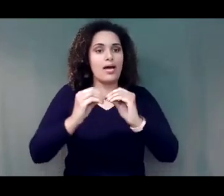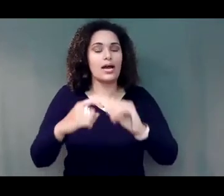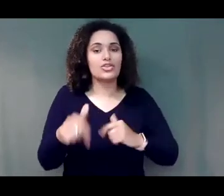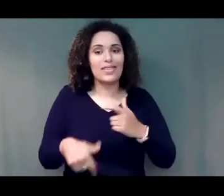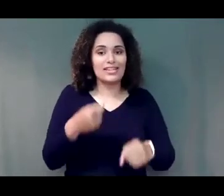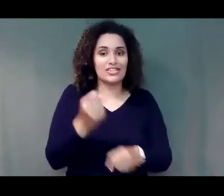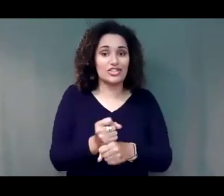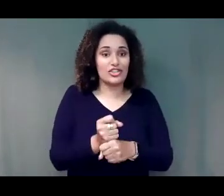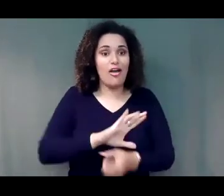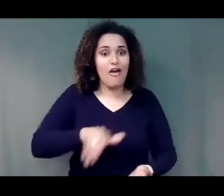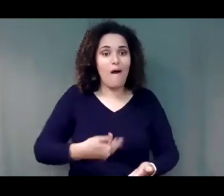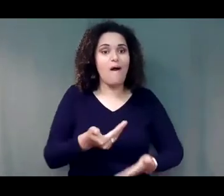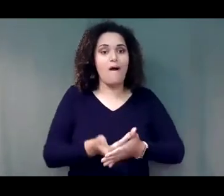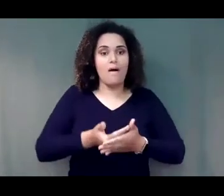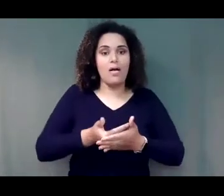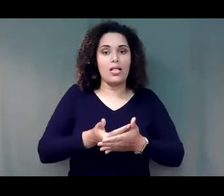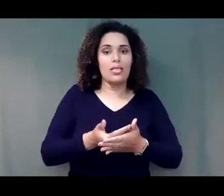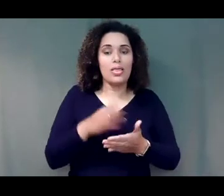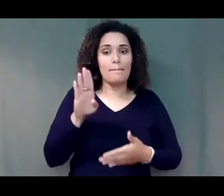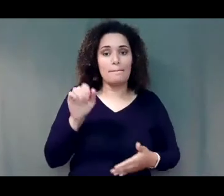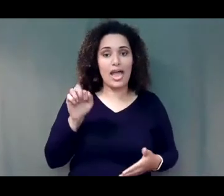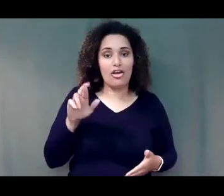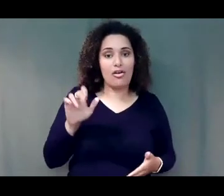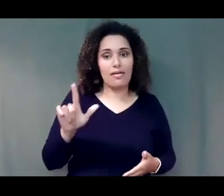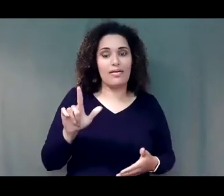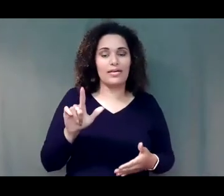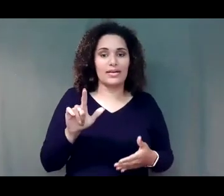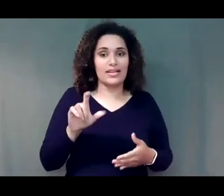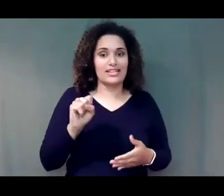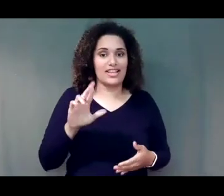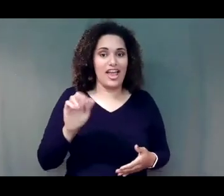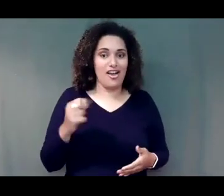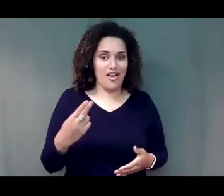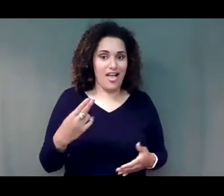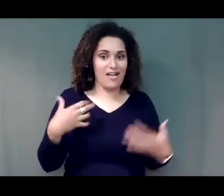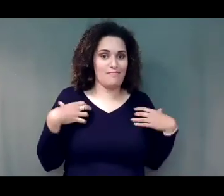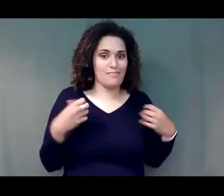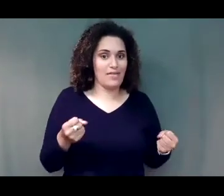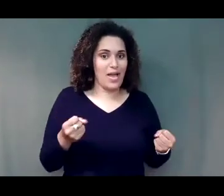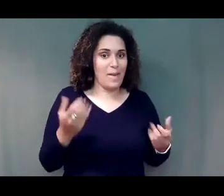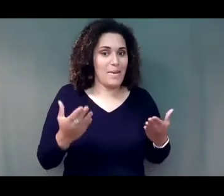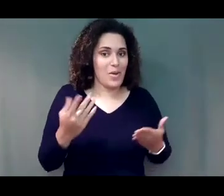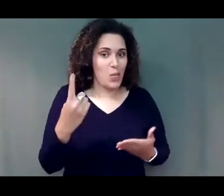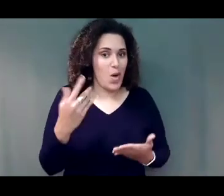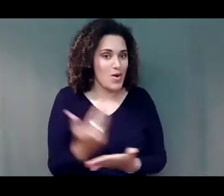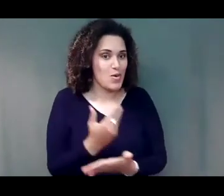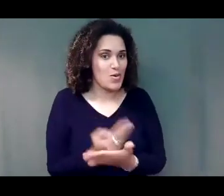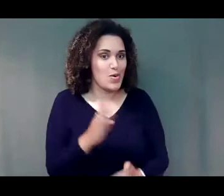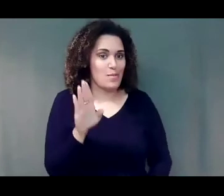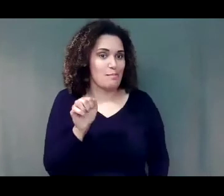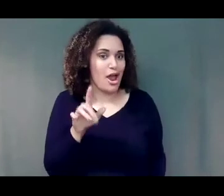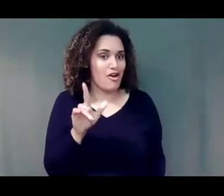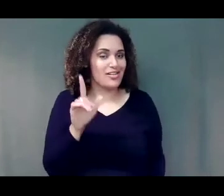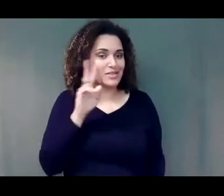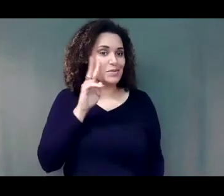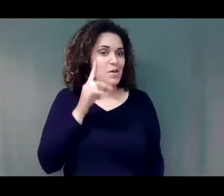it all in barrel, and Sarah was brave enough to actually stick one new barrel in there too. So we'll get to taste that, see